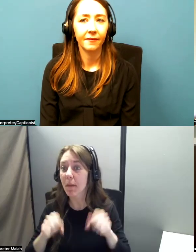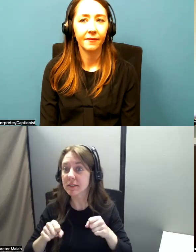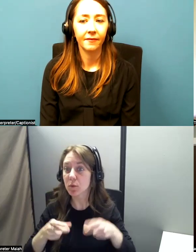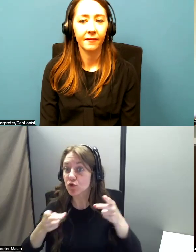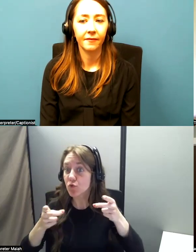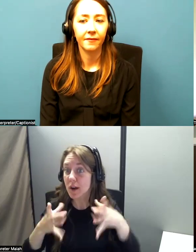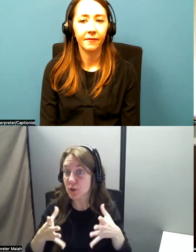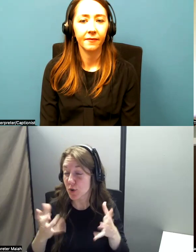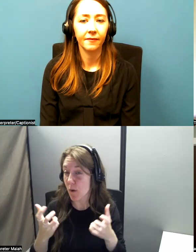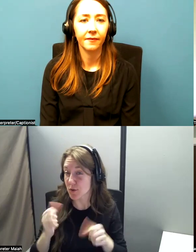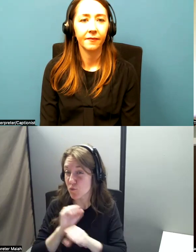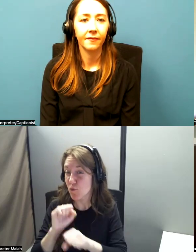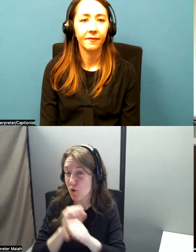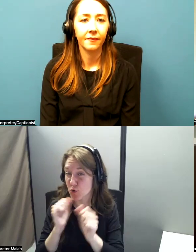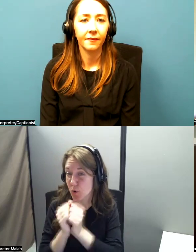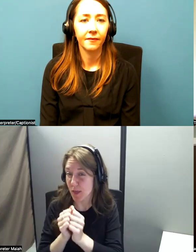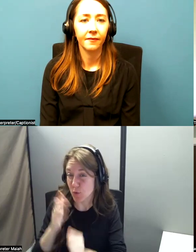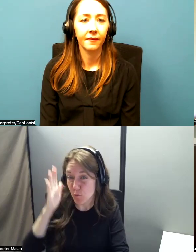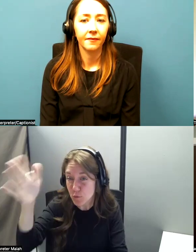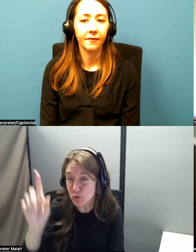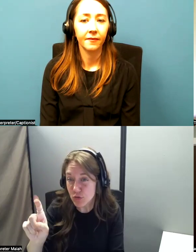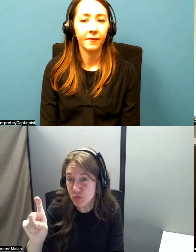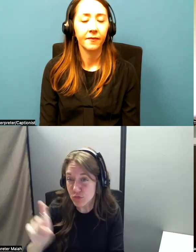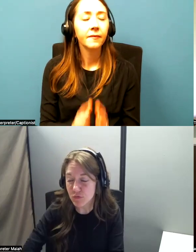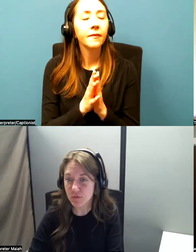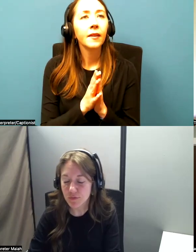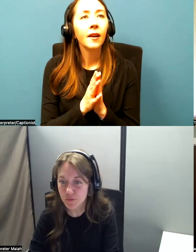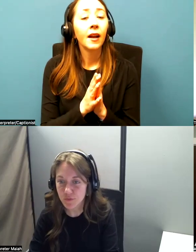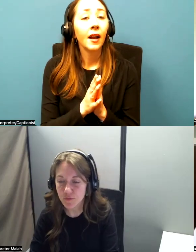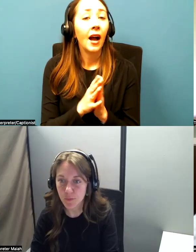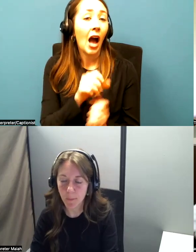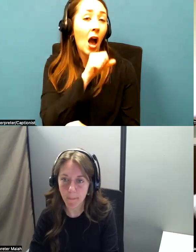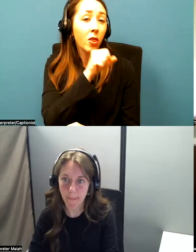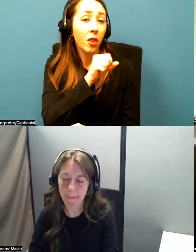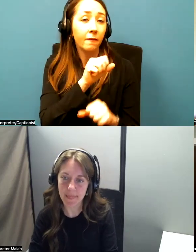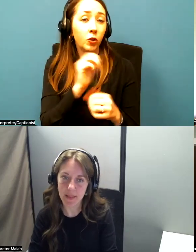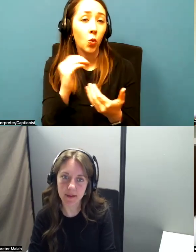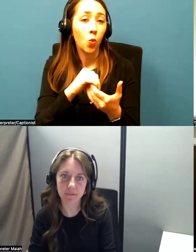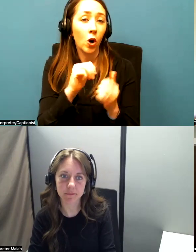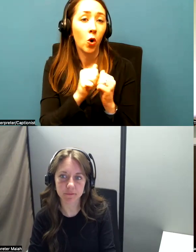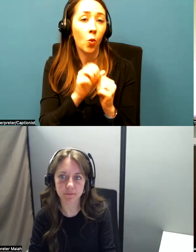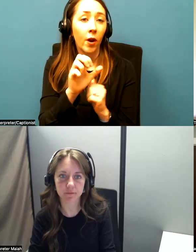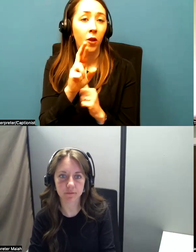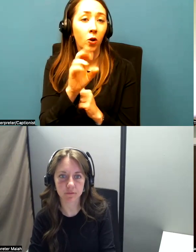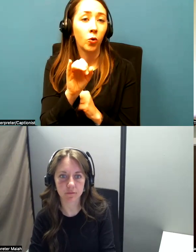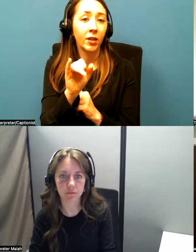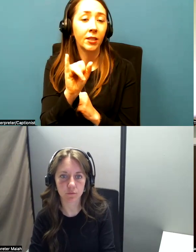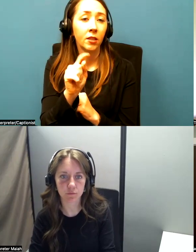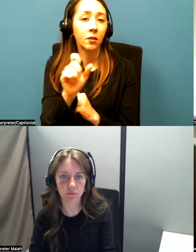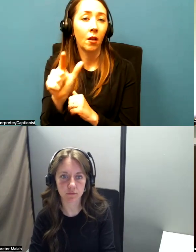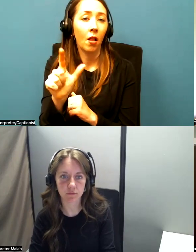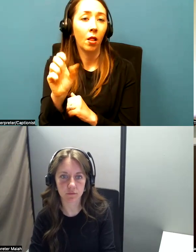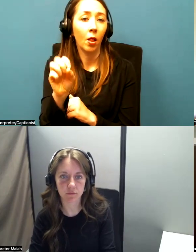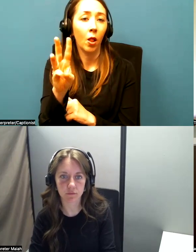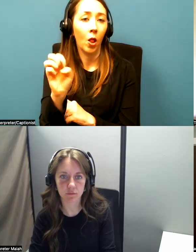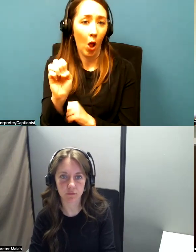work with in the future of a movie? I mean, I would love to work with Crystal Lowe,